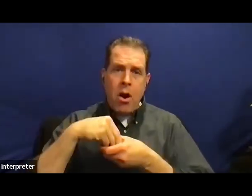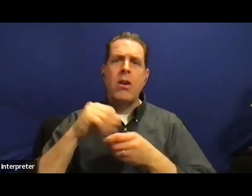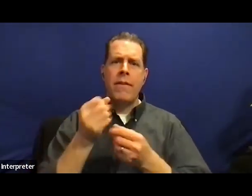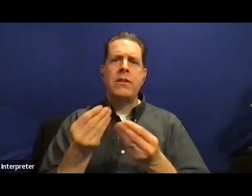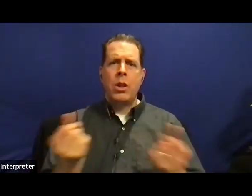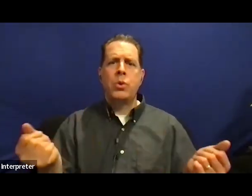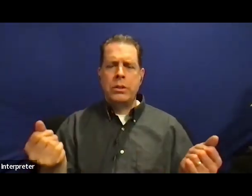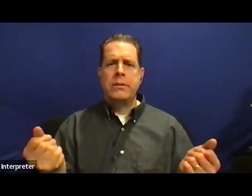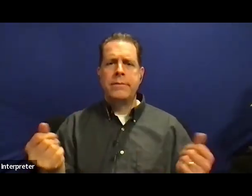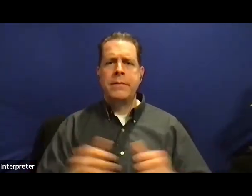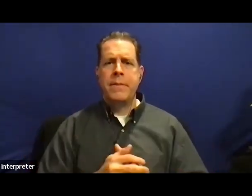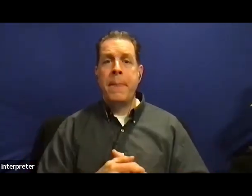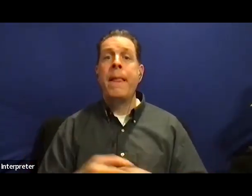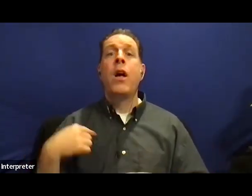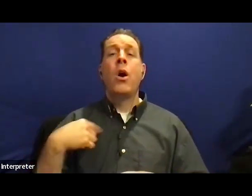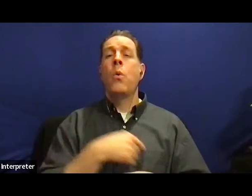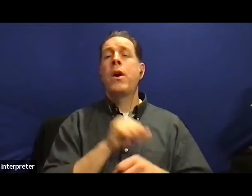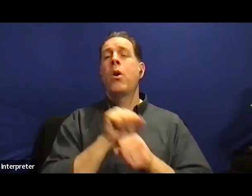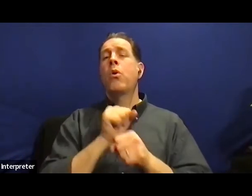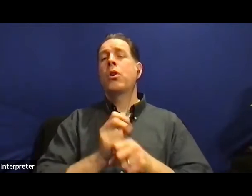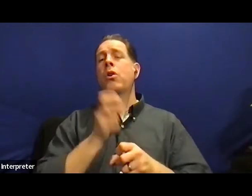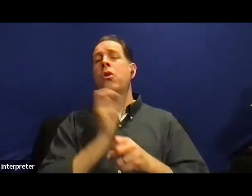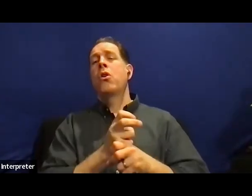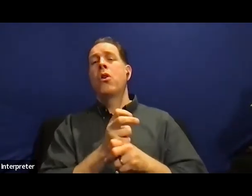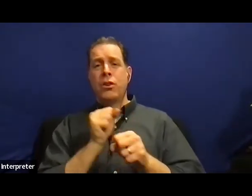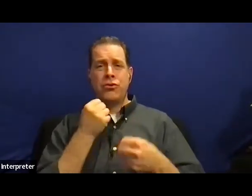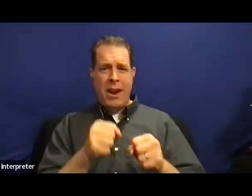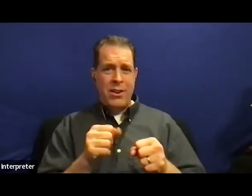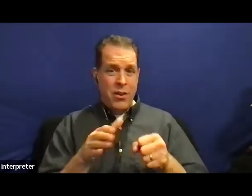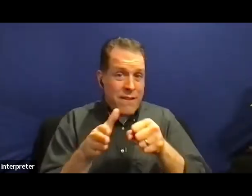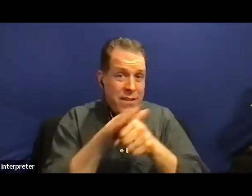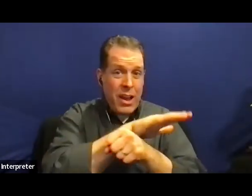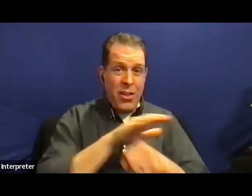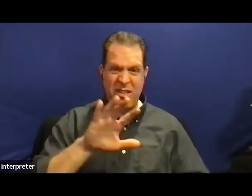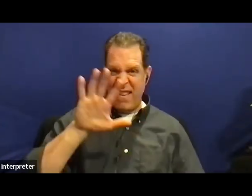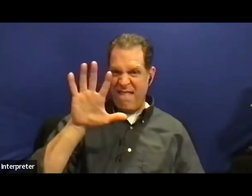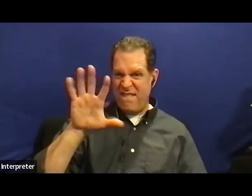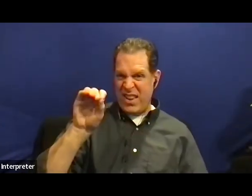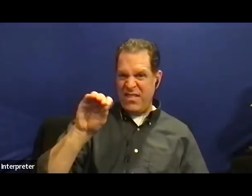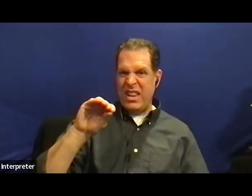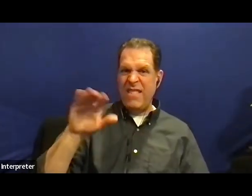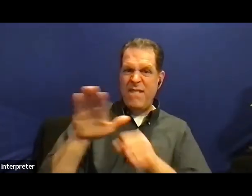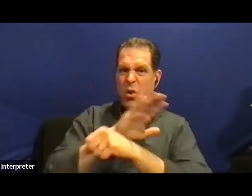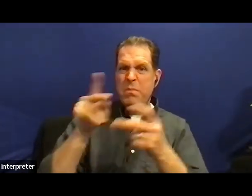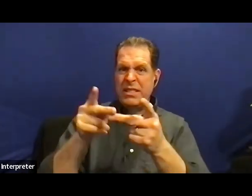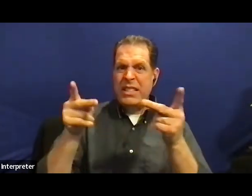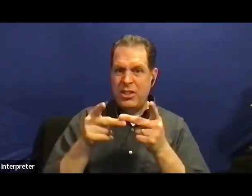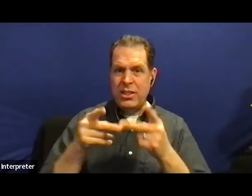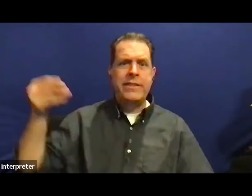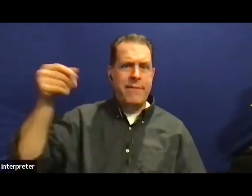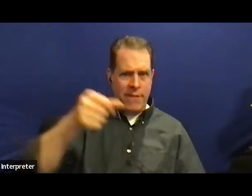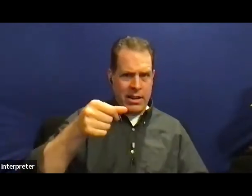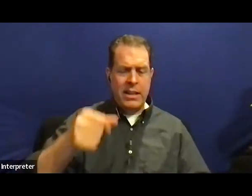solution. We are working diligently to fill the approximately 50 full funded positions in